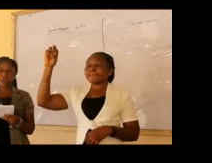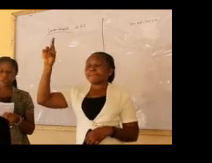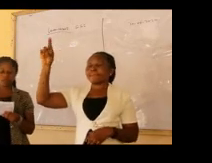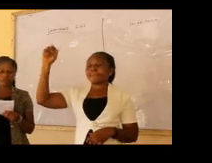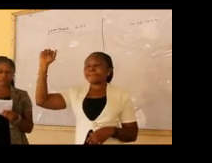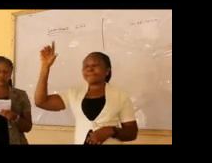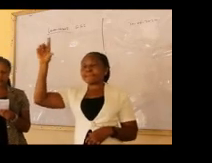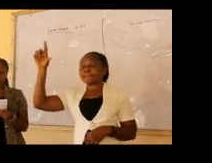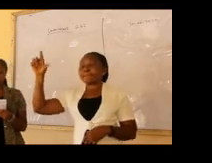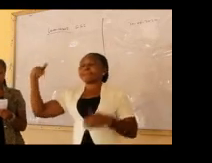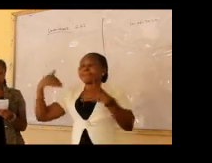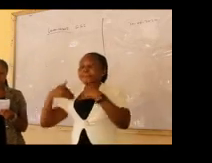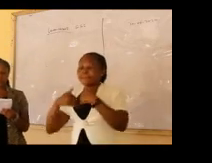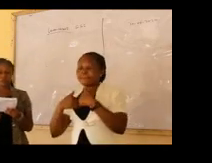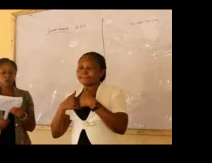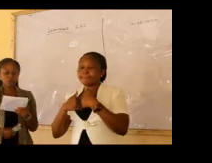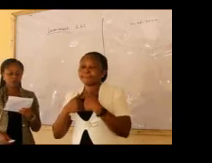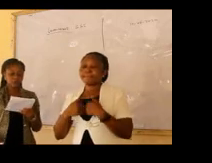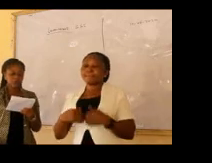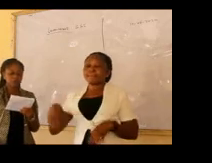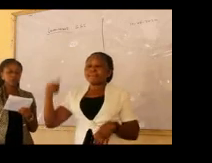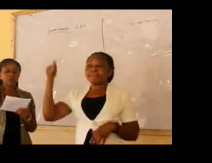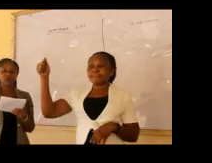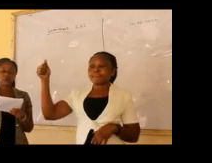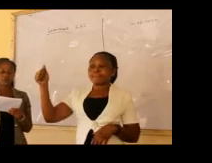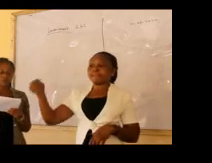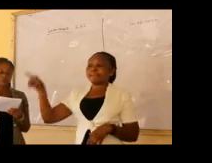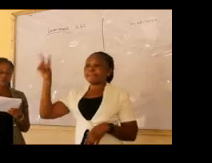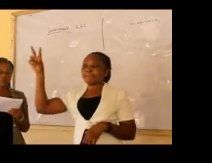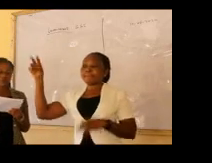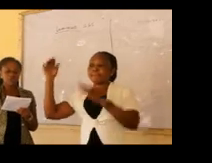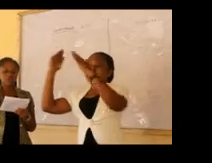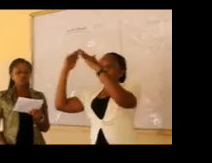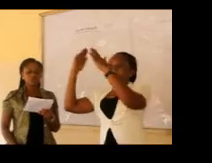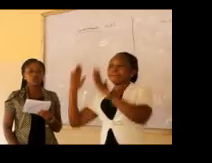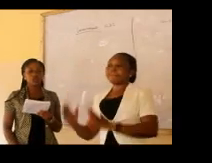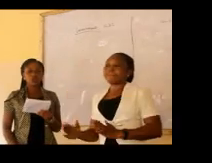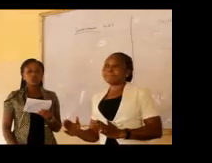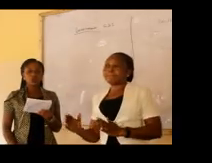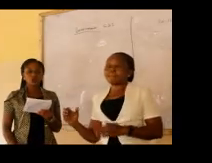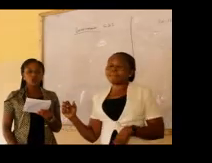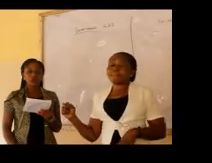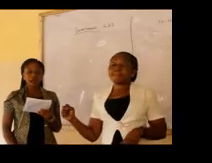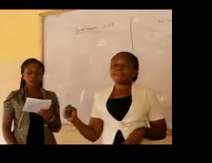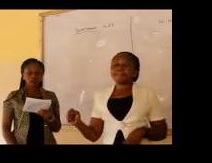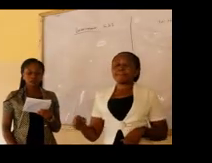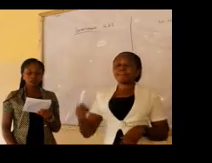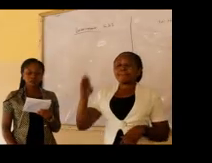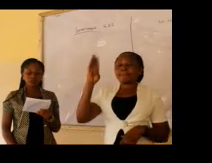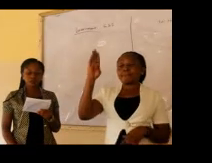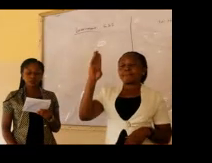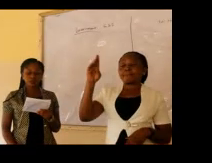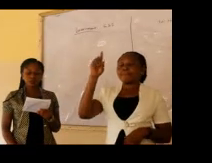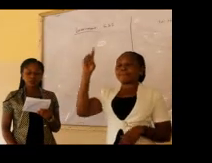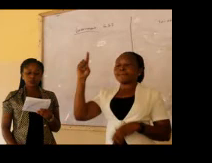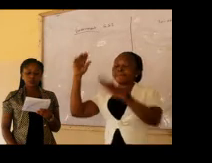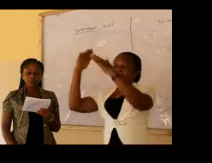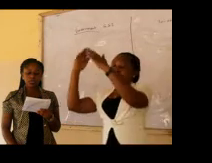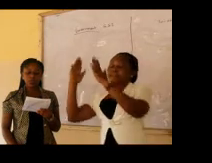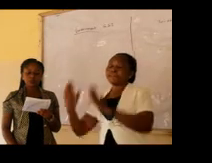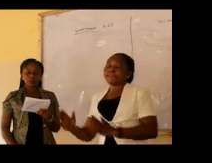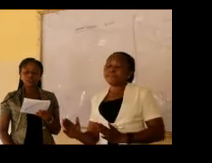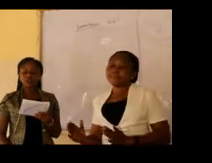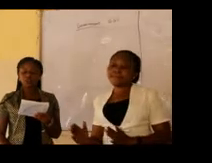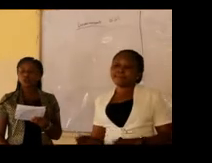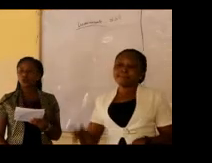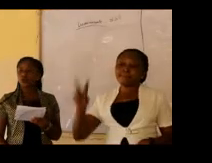has A, 2 houses, B, 1 house,